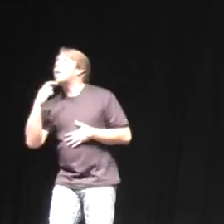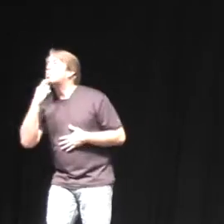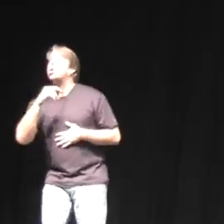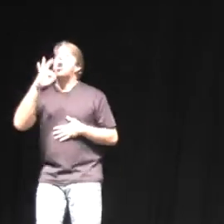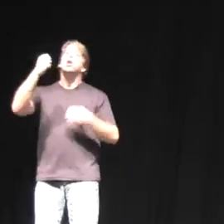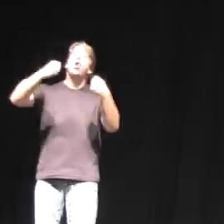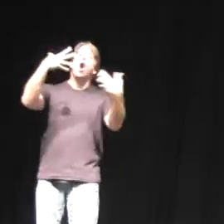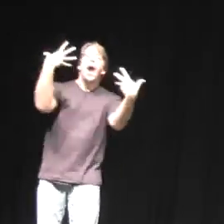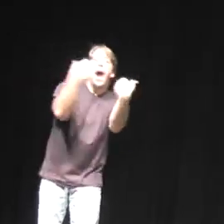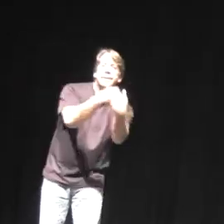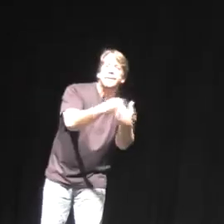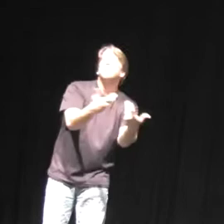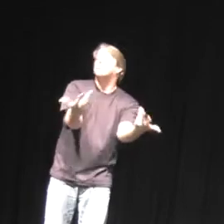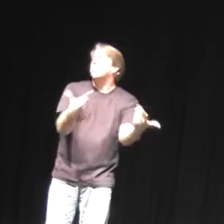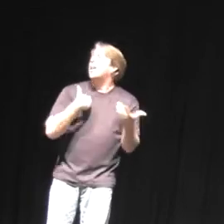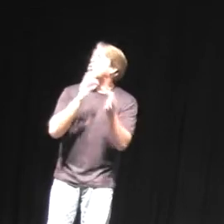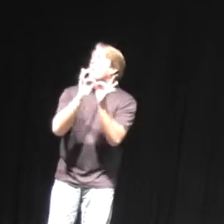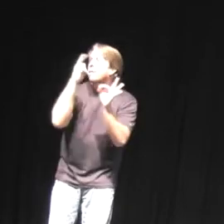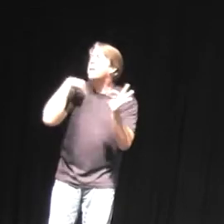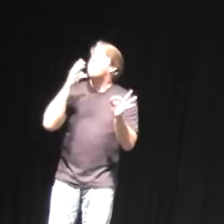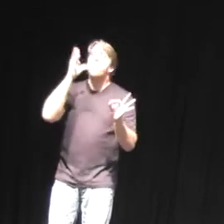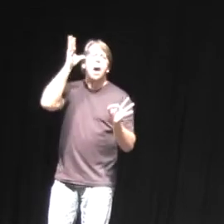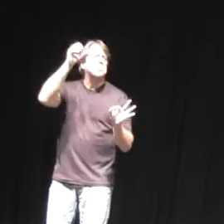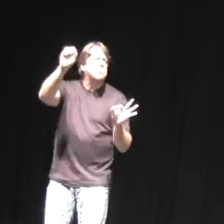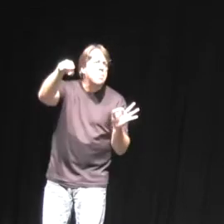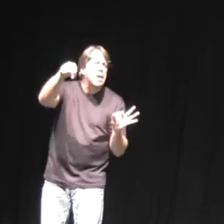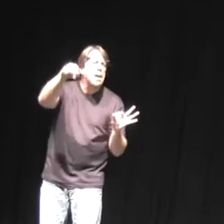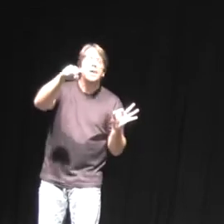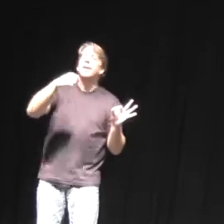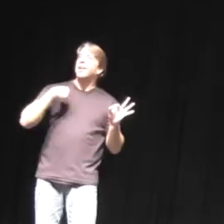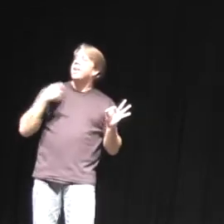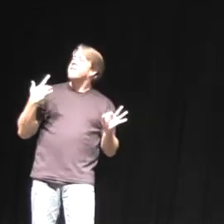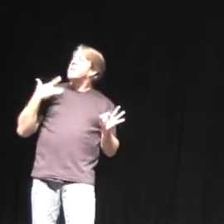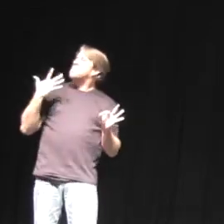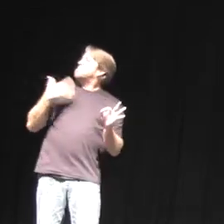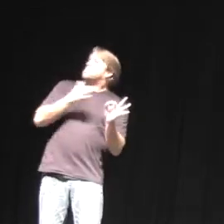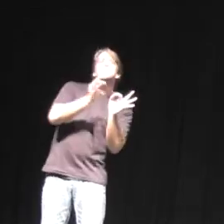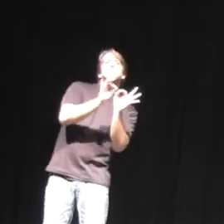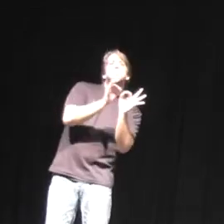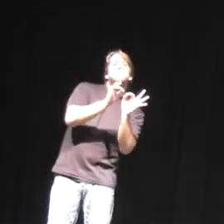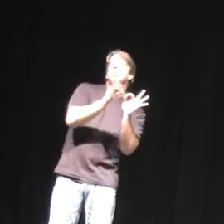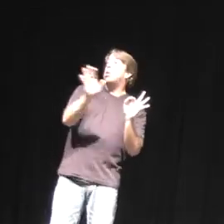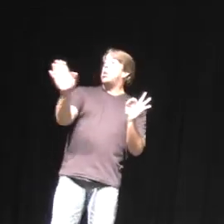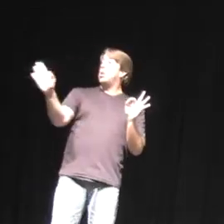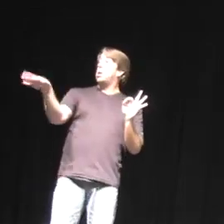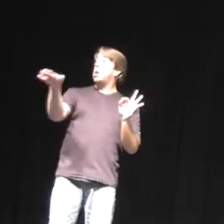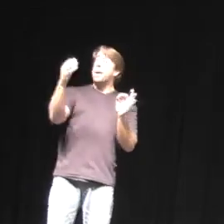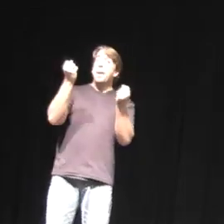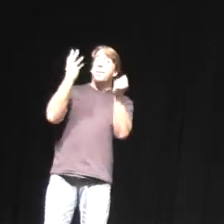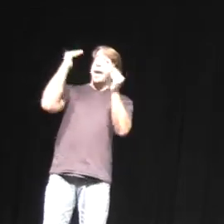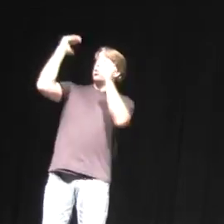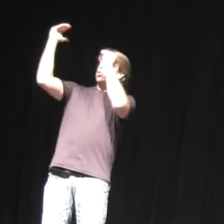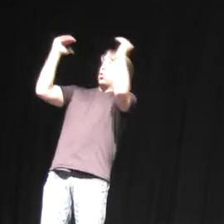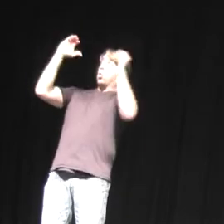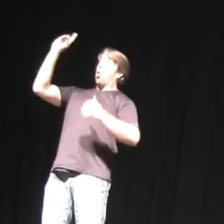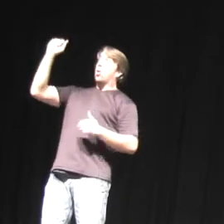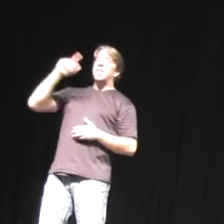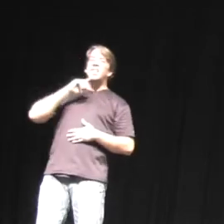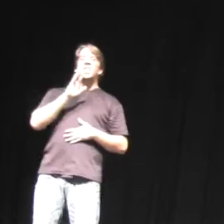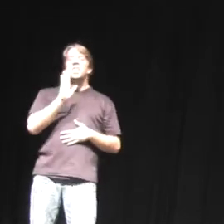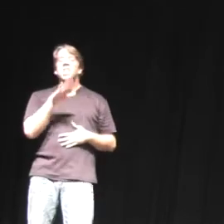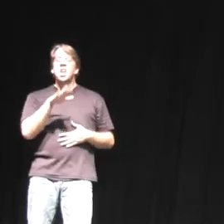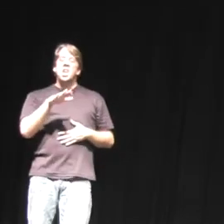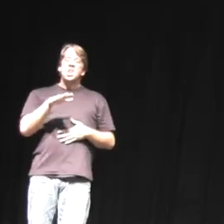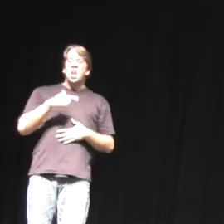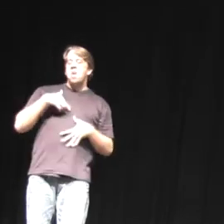in a car accident or something, I was just always interpreting for them. And I know a lot of adult codas that are like, oh man,